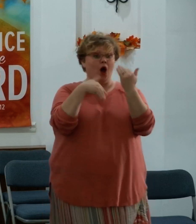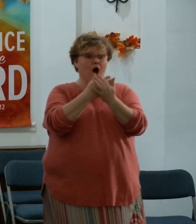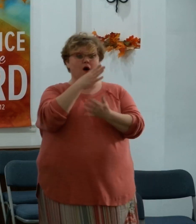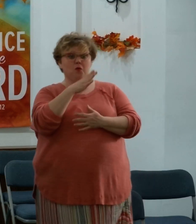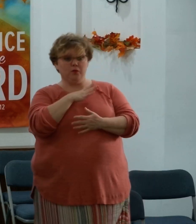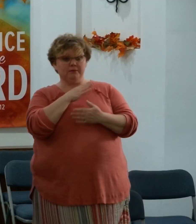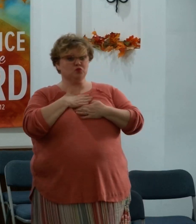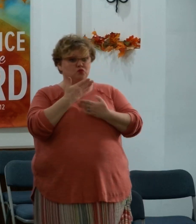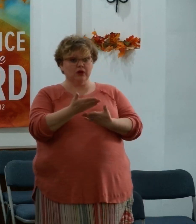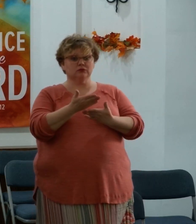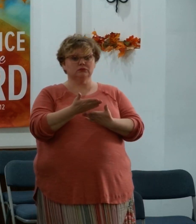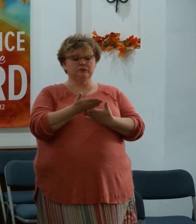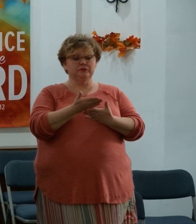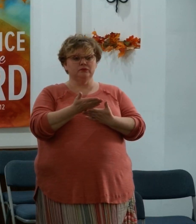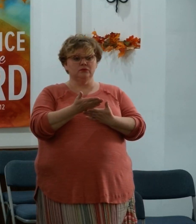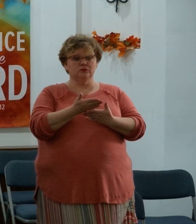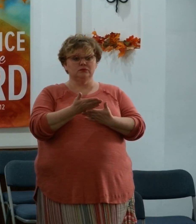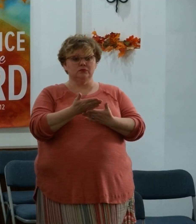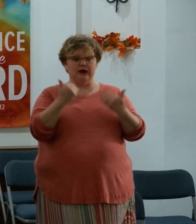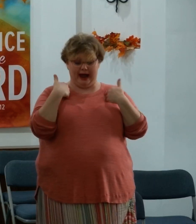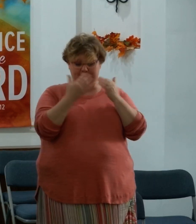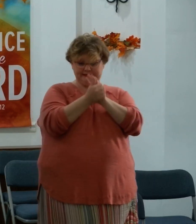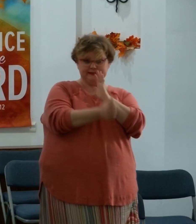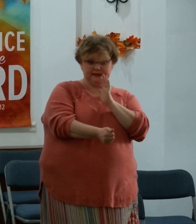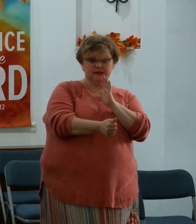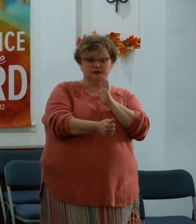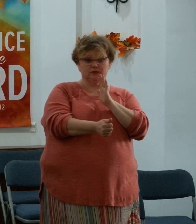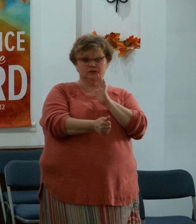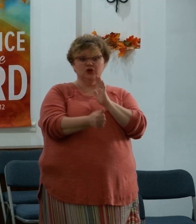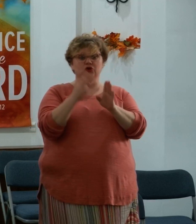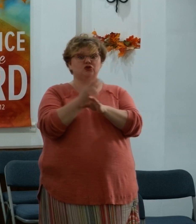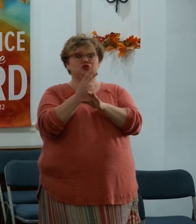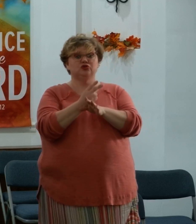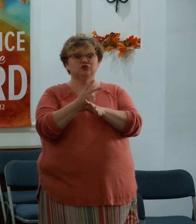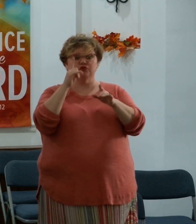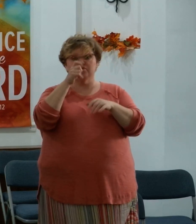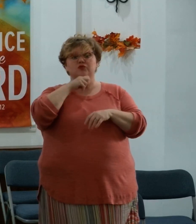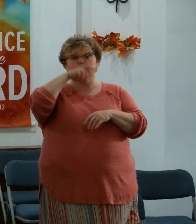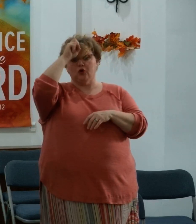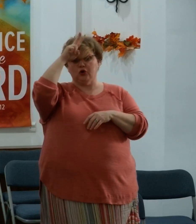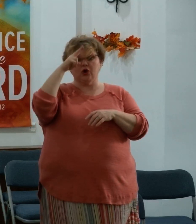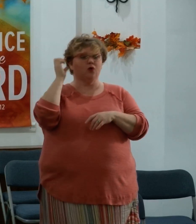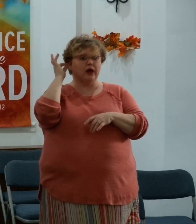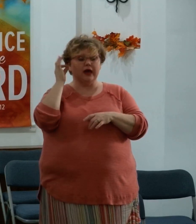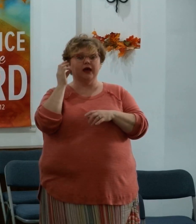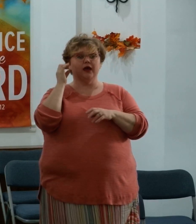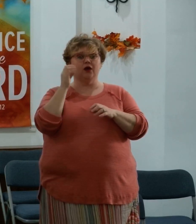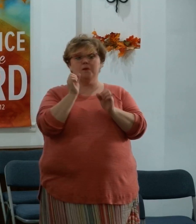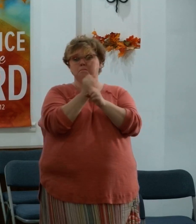were willing and who had the skill spun the goat hair, and on it goes. Verse 29, all